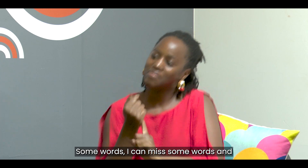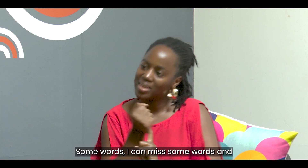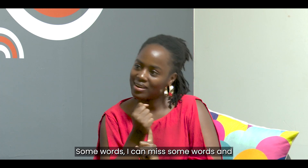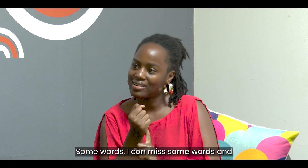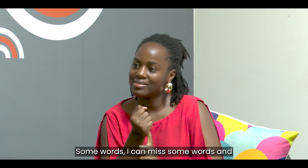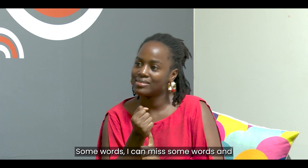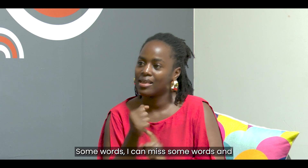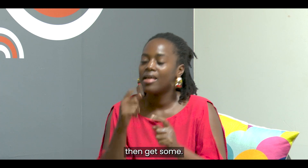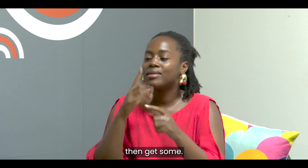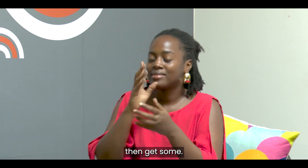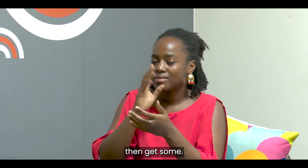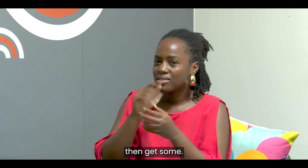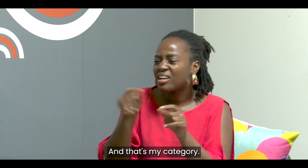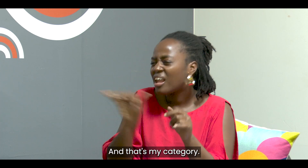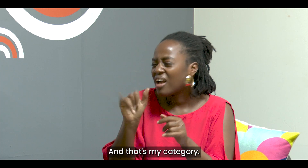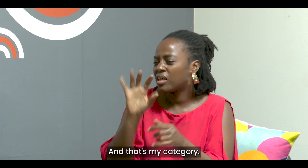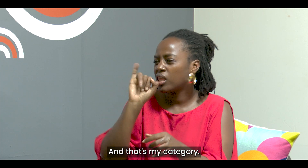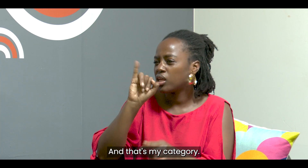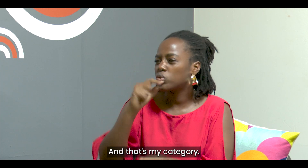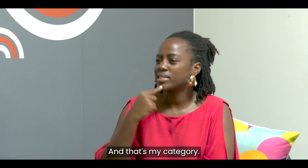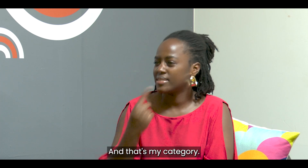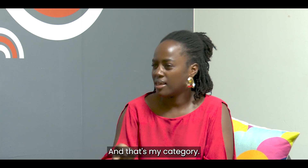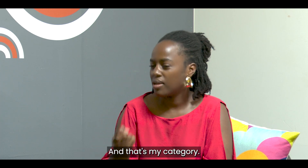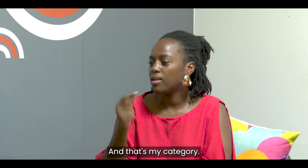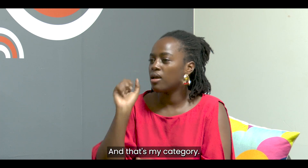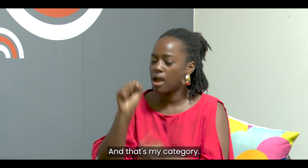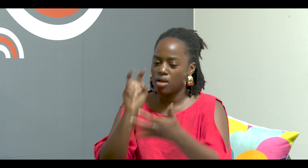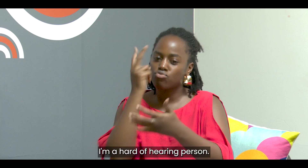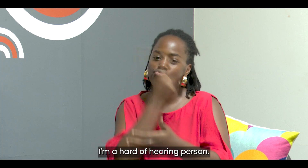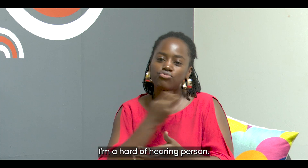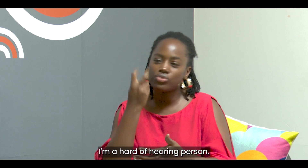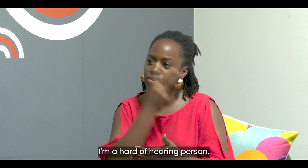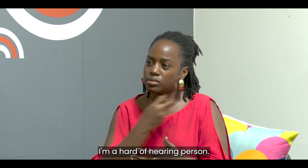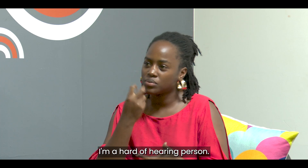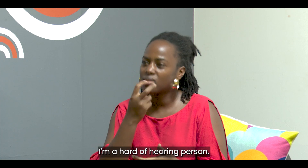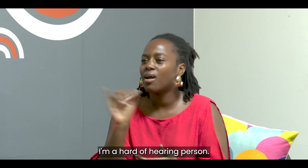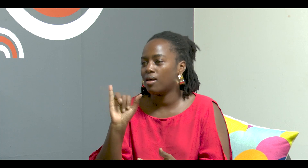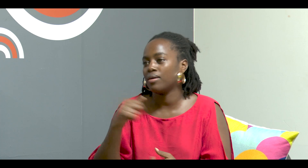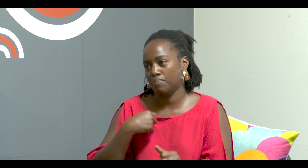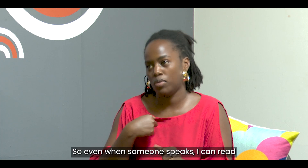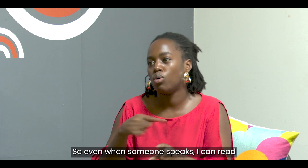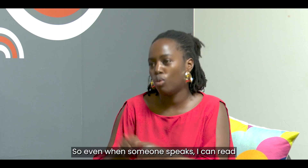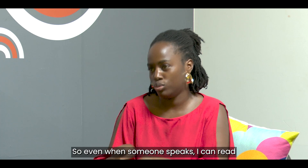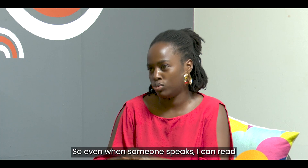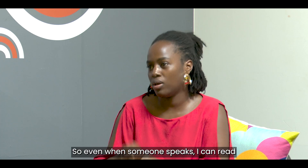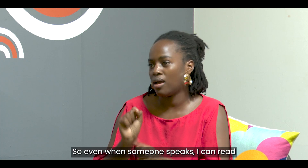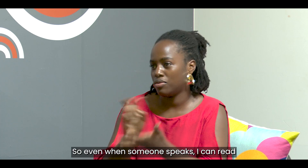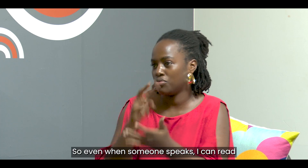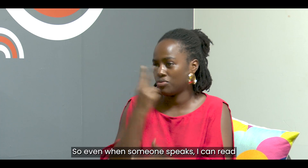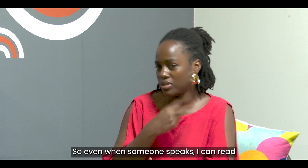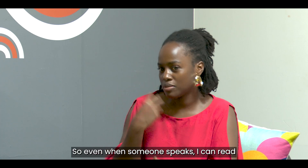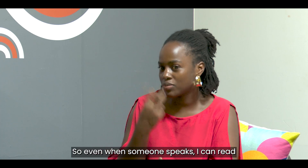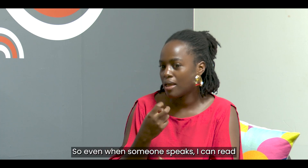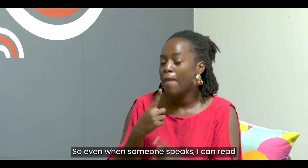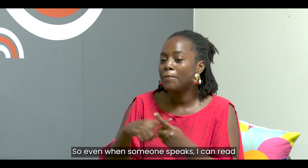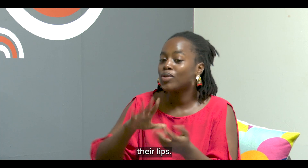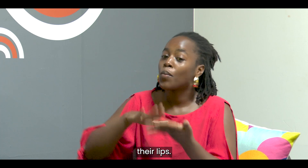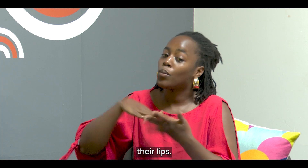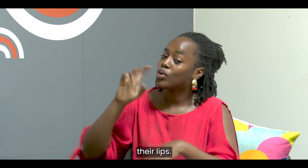some words and then get some. And that's my category. I'm a hard of hearing person. So even when someone speaks, I can read their lips. I can